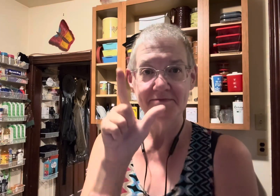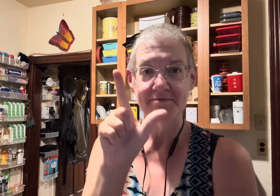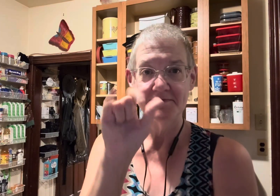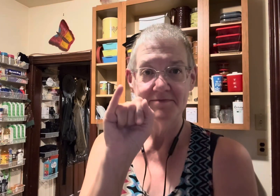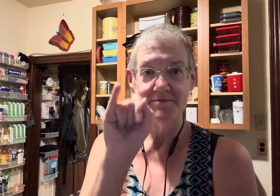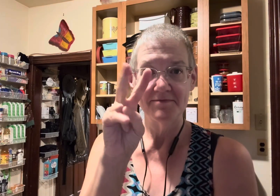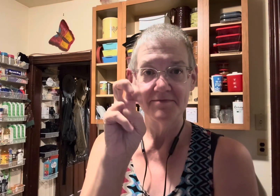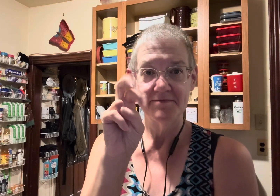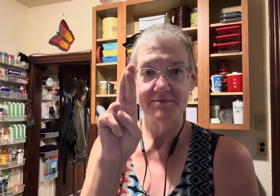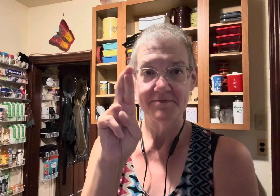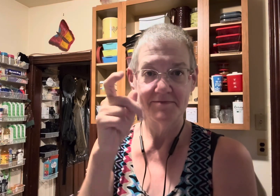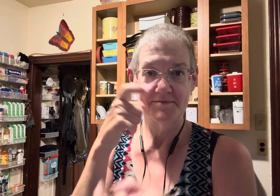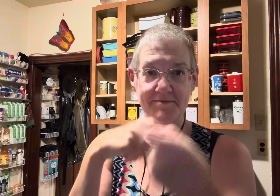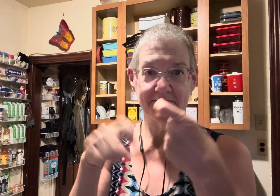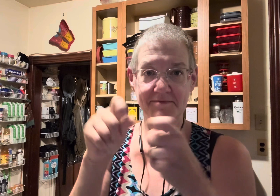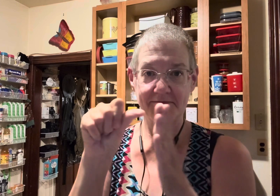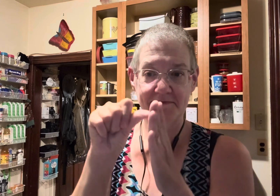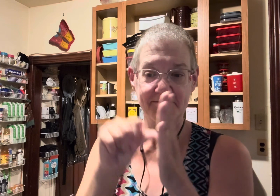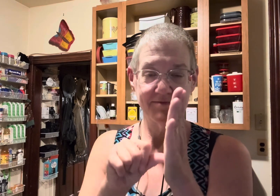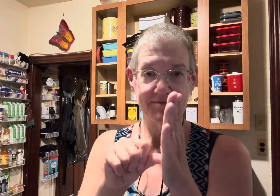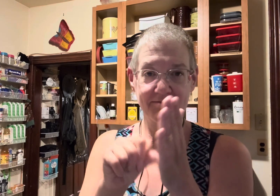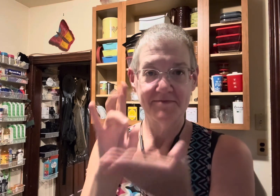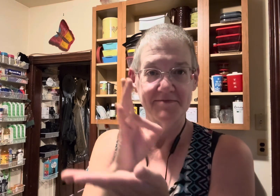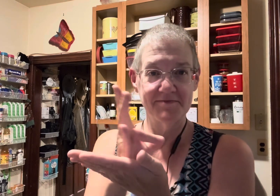transplant surgery 7 weeks ago.